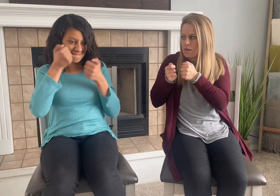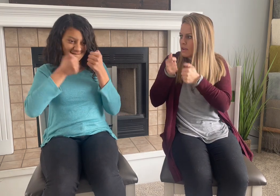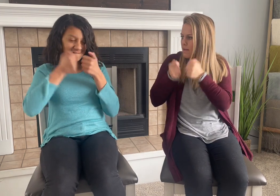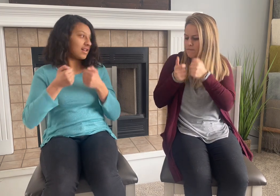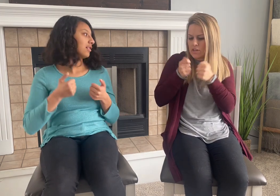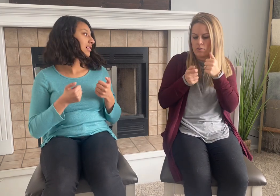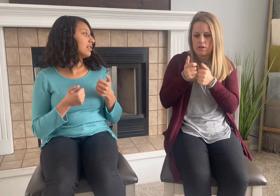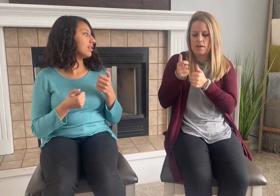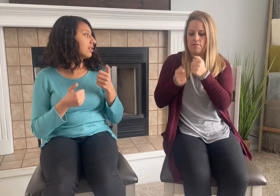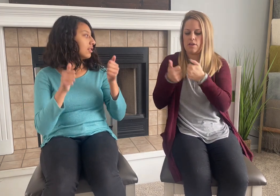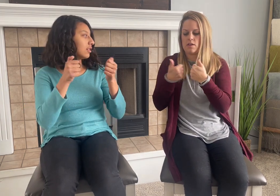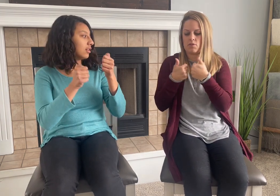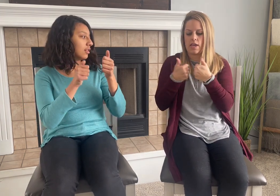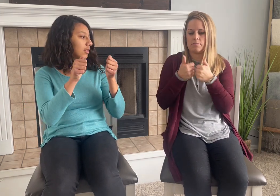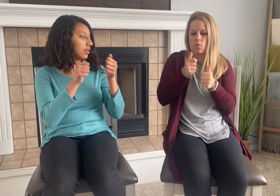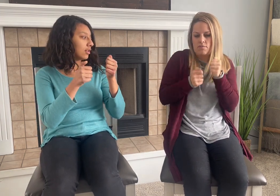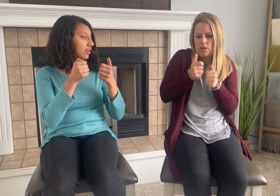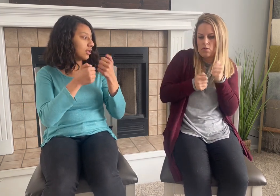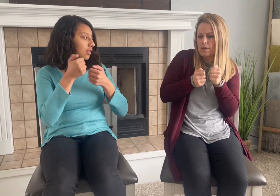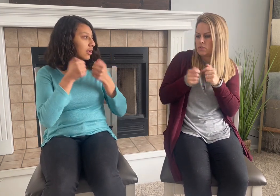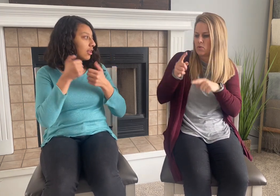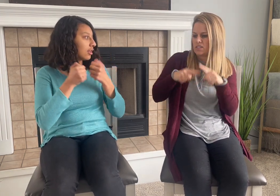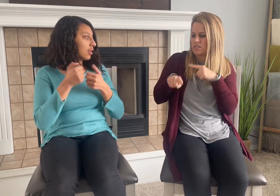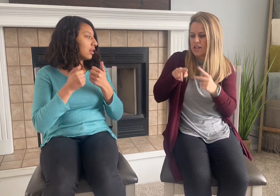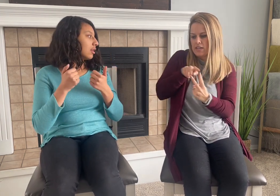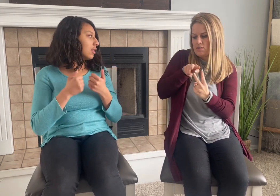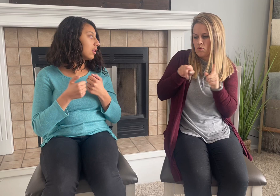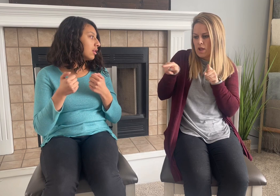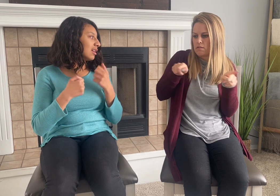Yeah. Video. Yeah. Video games or video games. You can sign it either way.